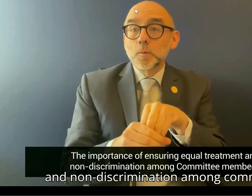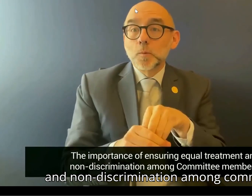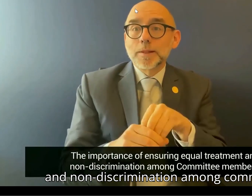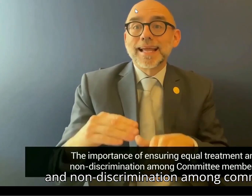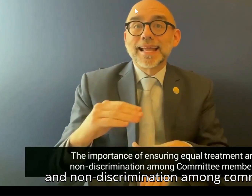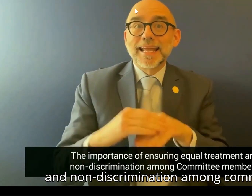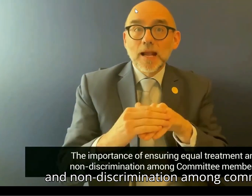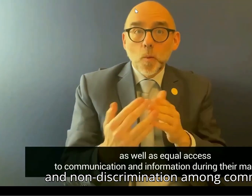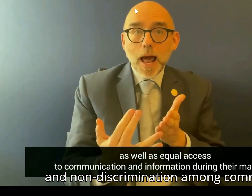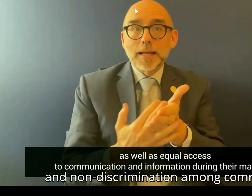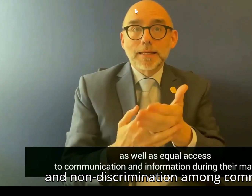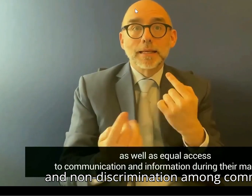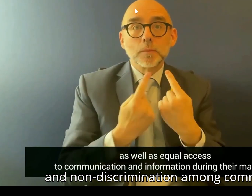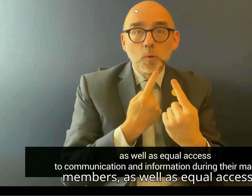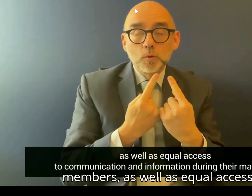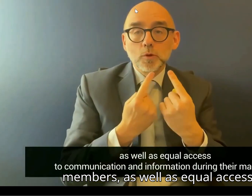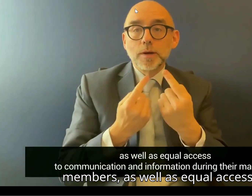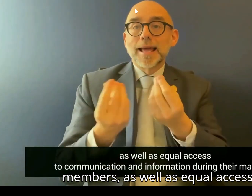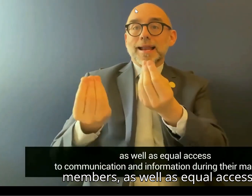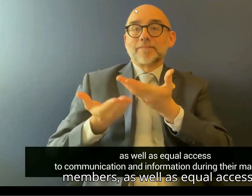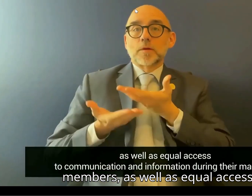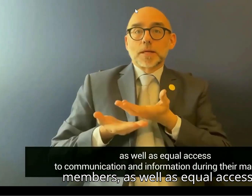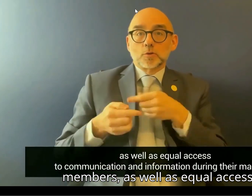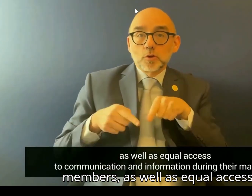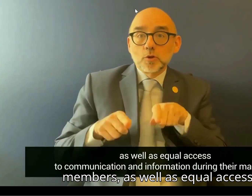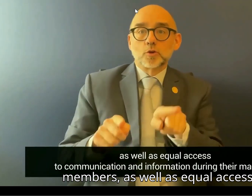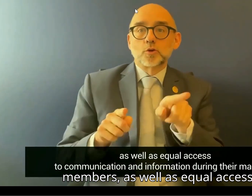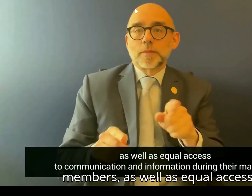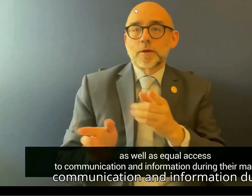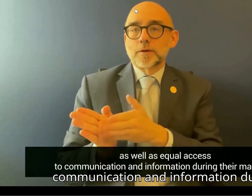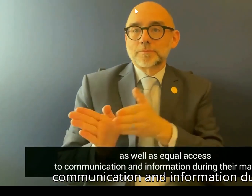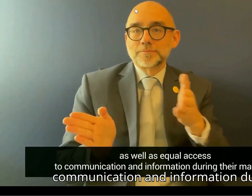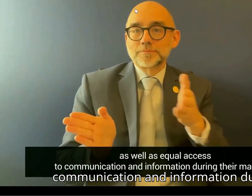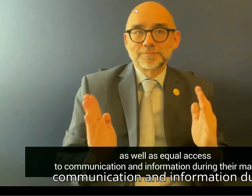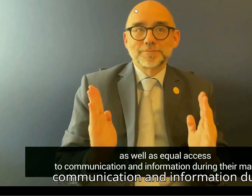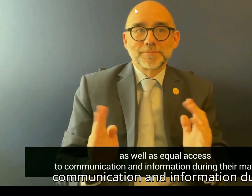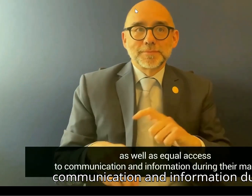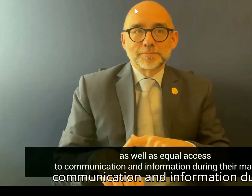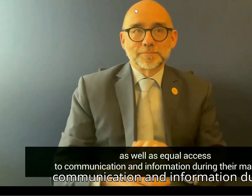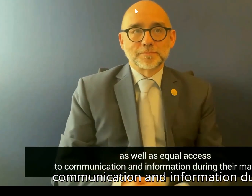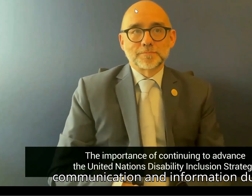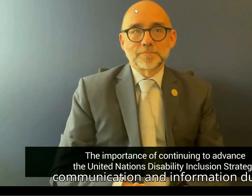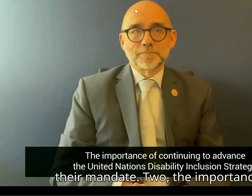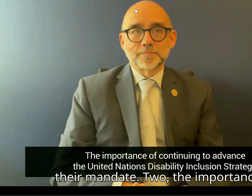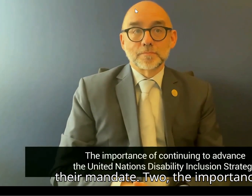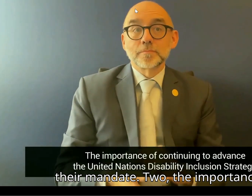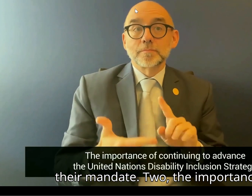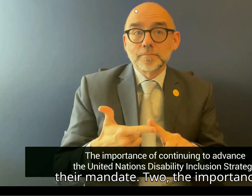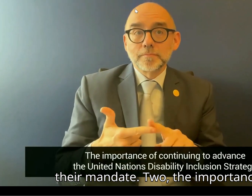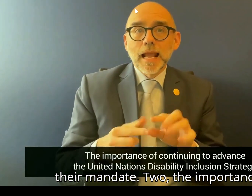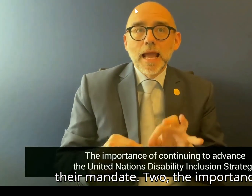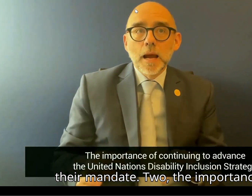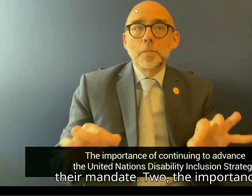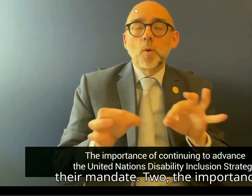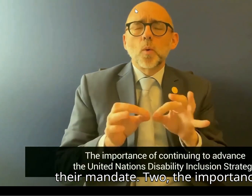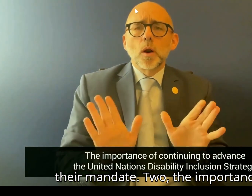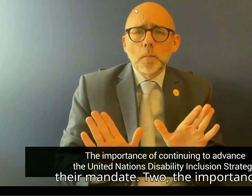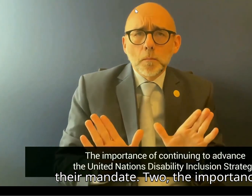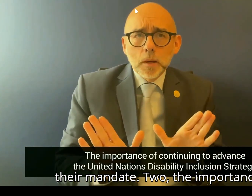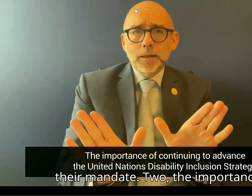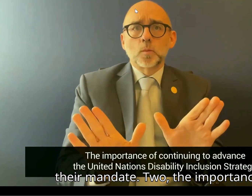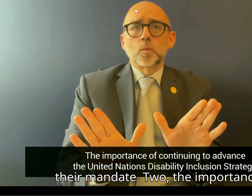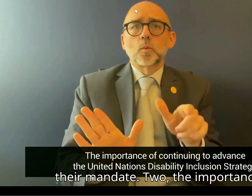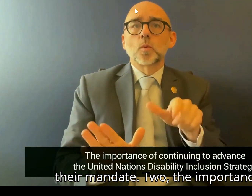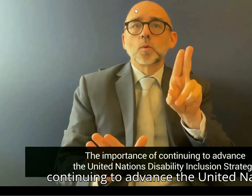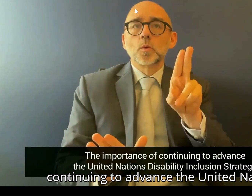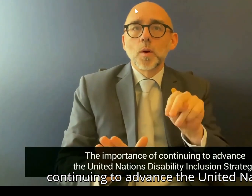and non-discrimination among committee members, as well as equal access to communication and information during their mandate. 2.